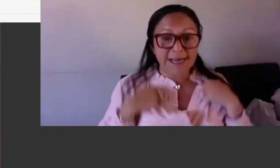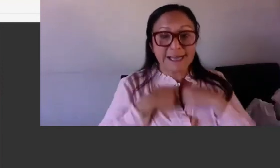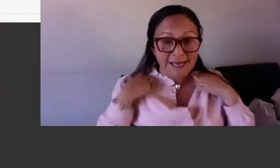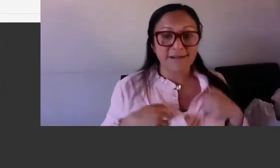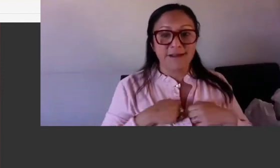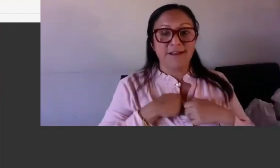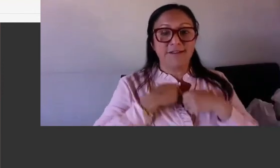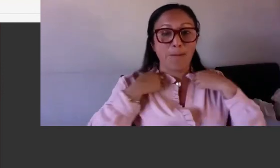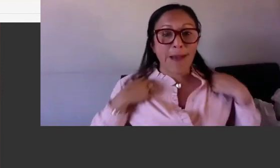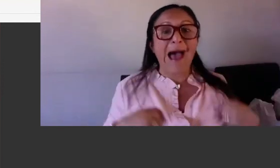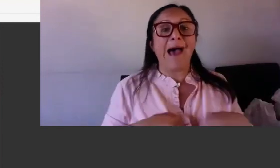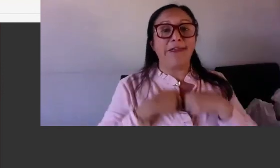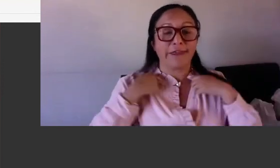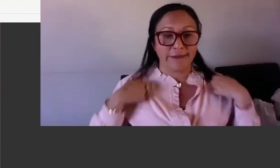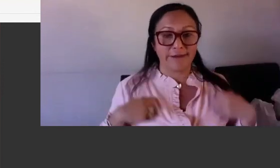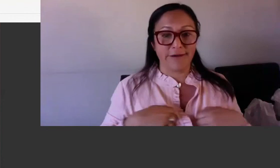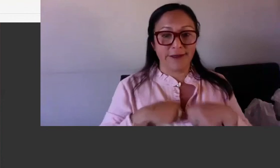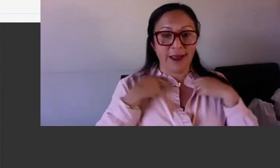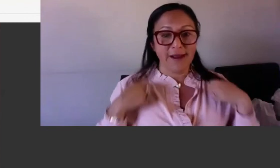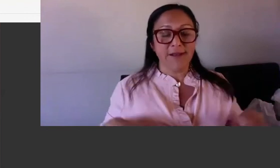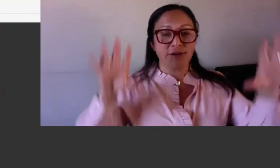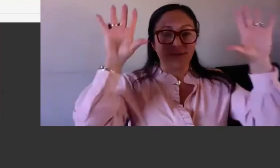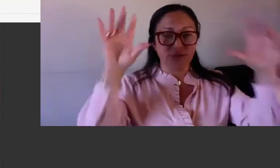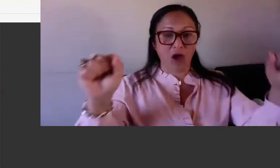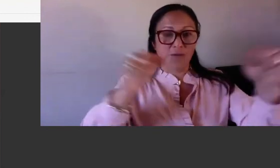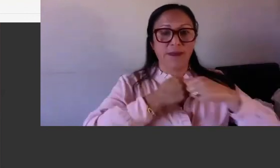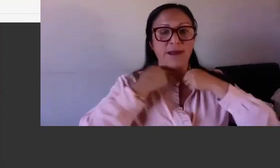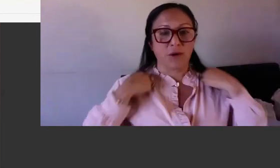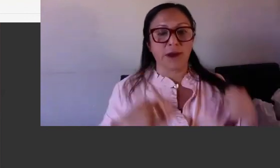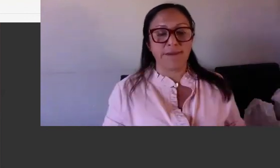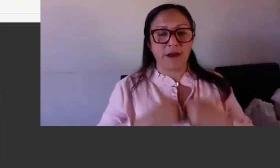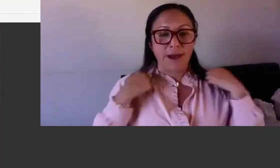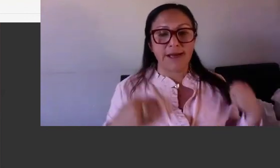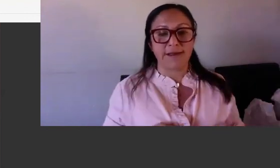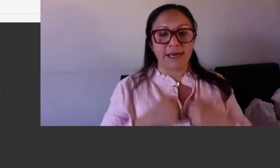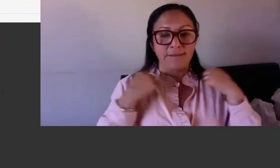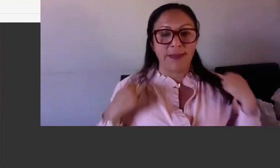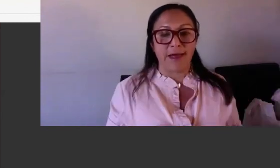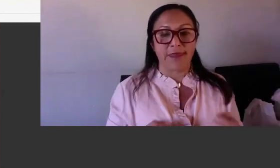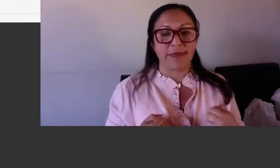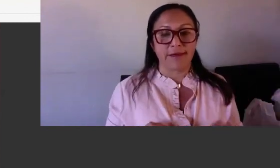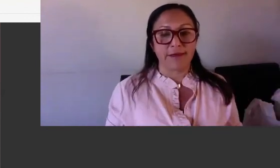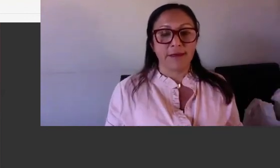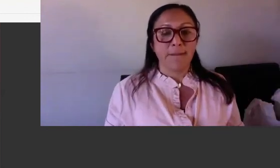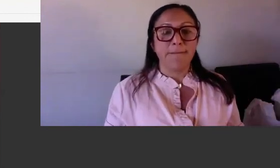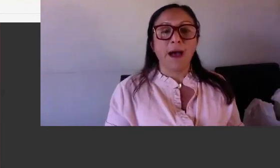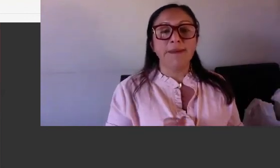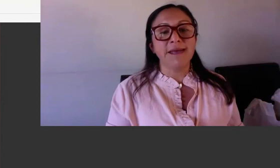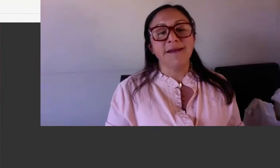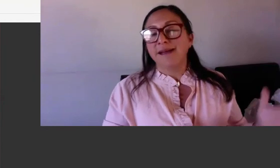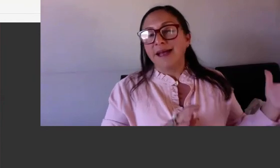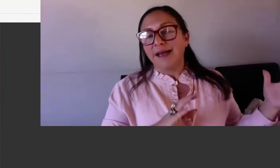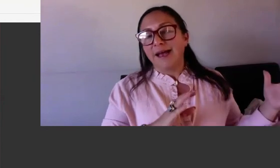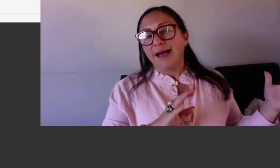body clean. So bath. Okay, so you have the soap and we're rubbing our body clean, bath.